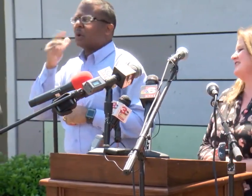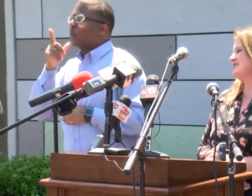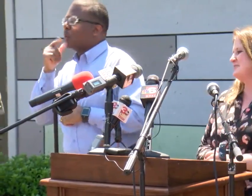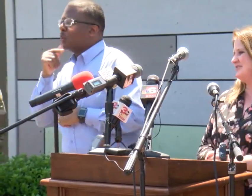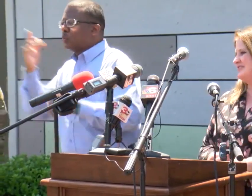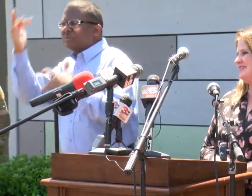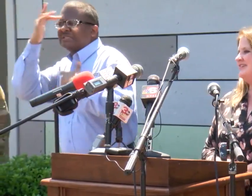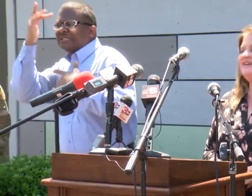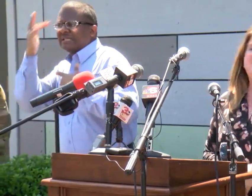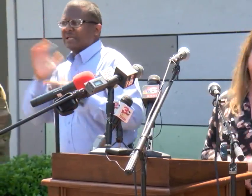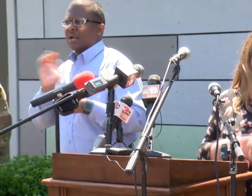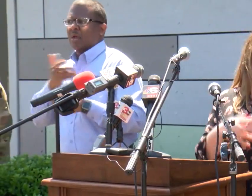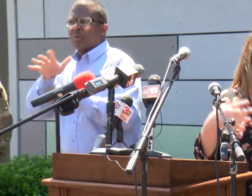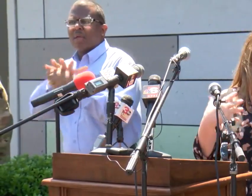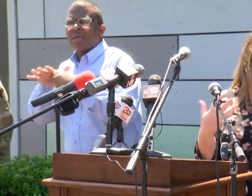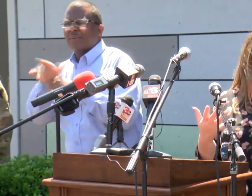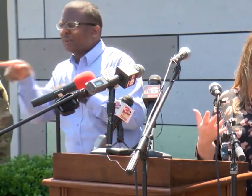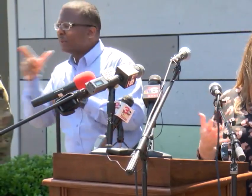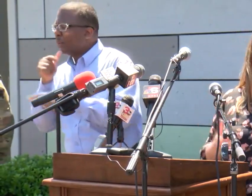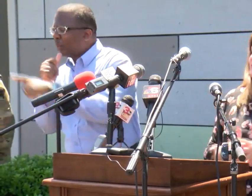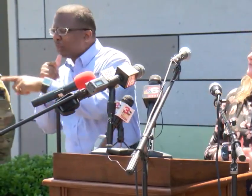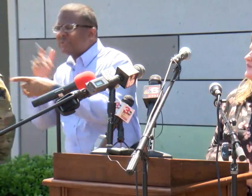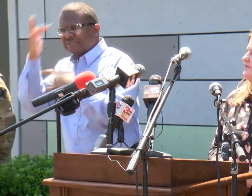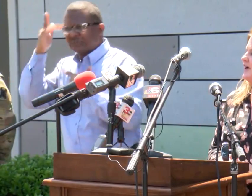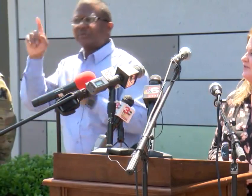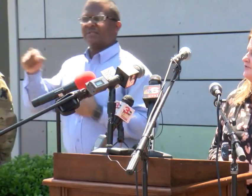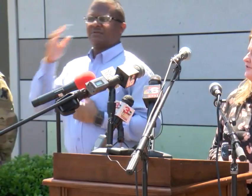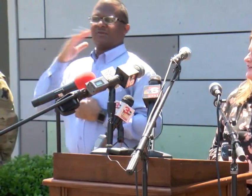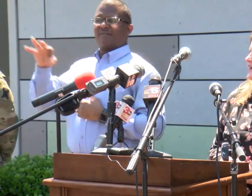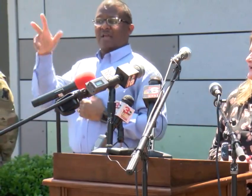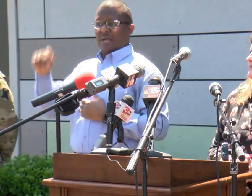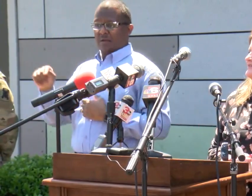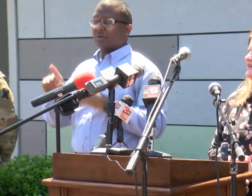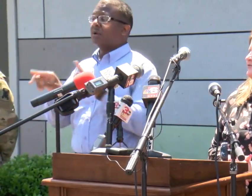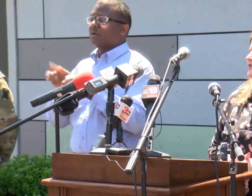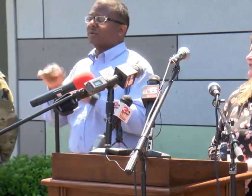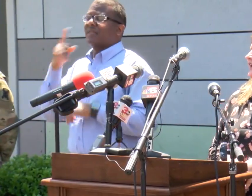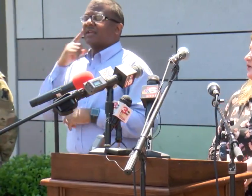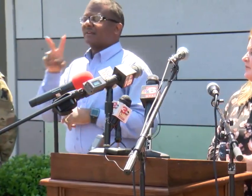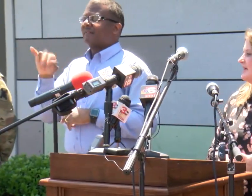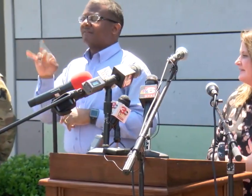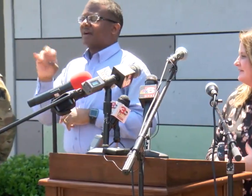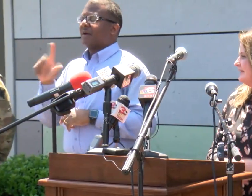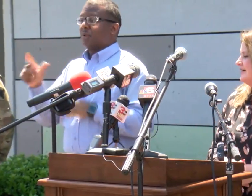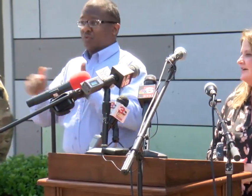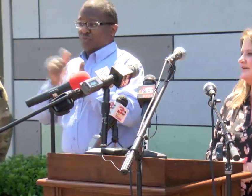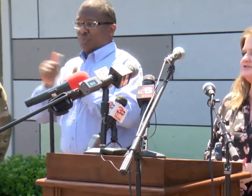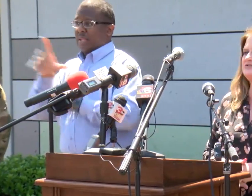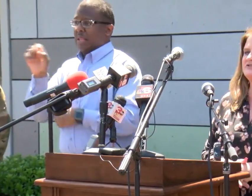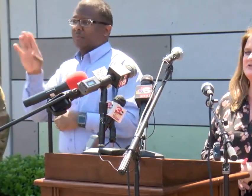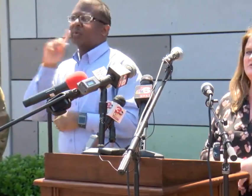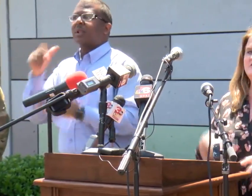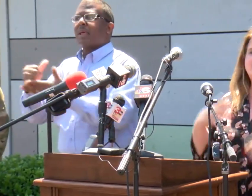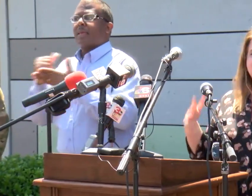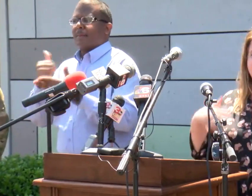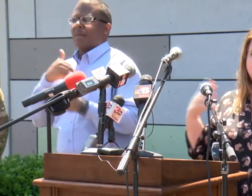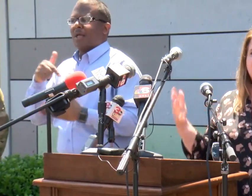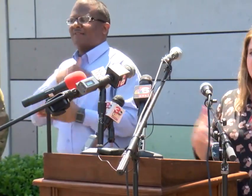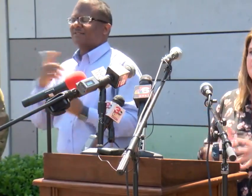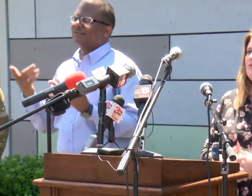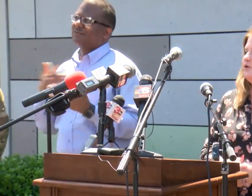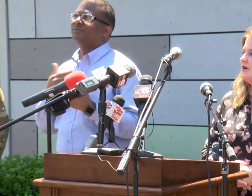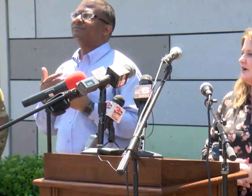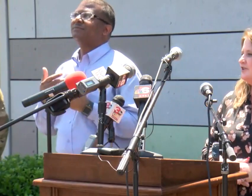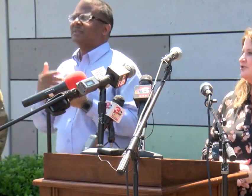sick in our community, and I think the Viral Threat Lab is going to really help us to tease